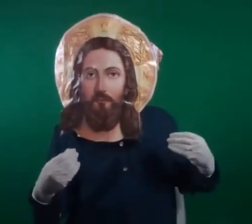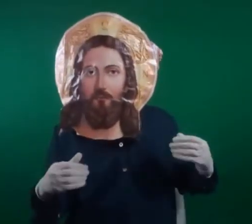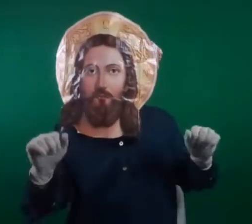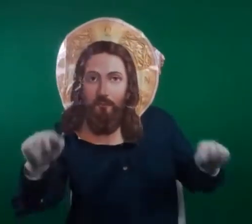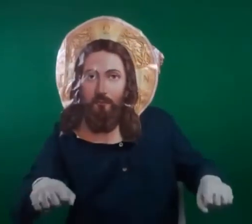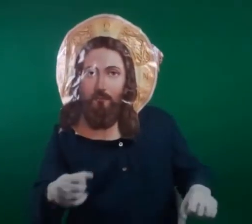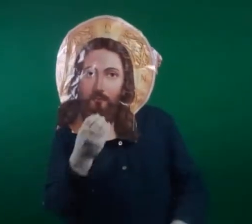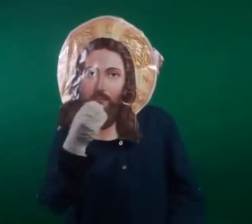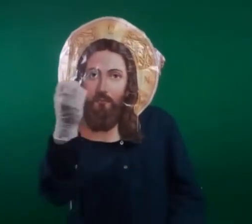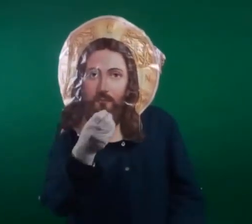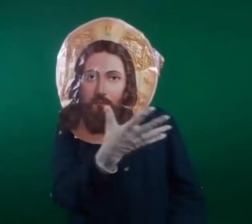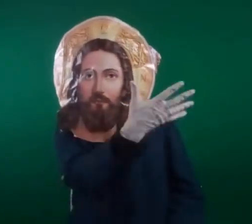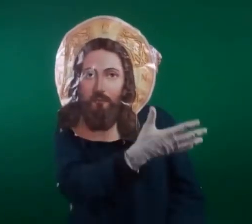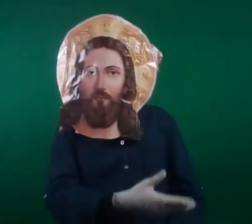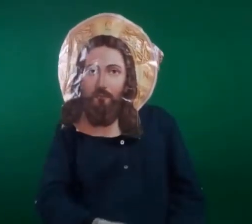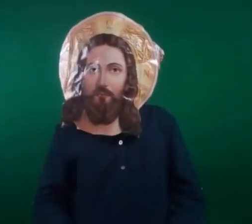healthy and it is beautiful.